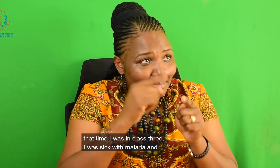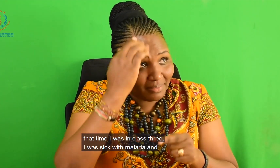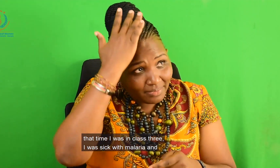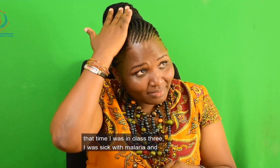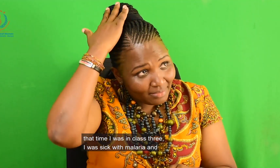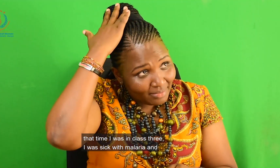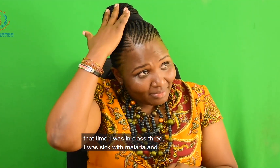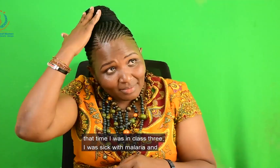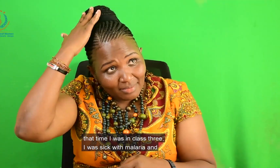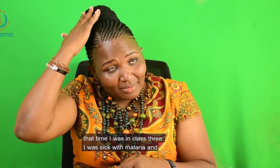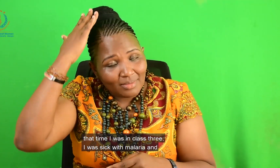malaria.